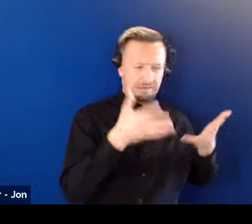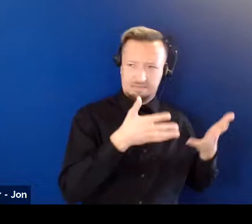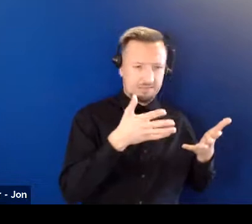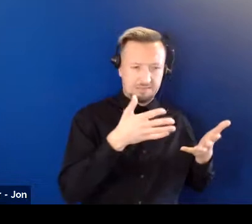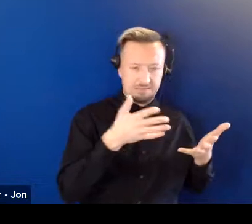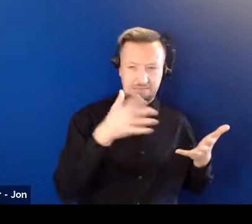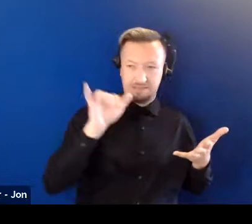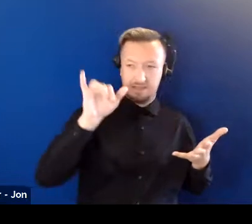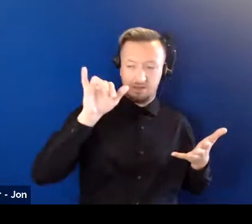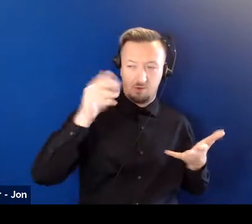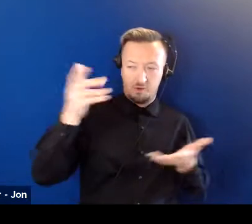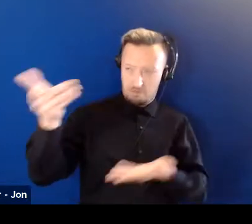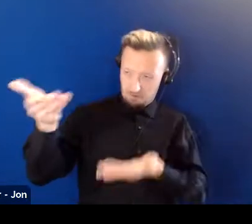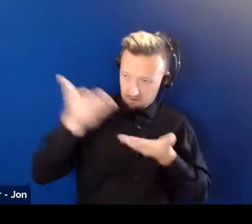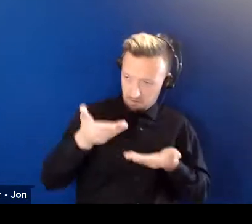in the SEEKS grant for